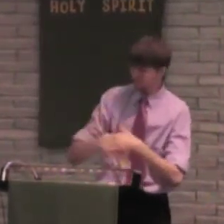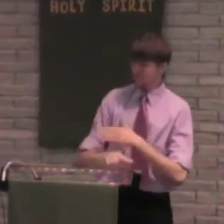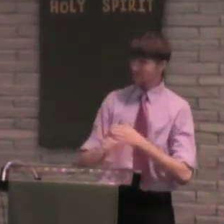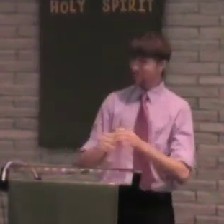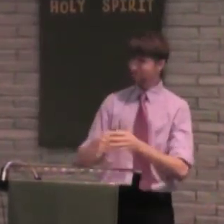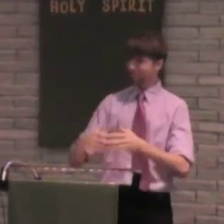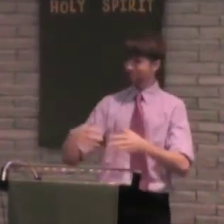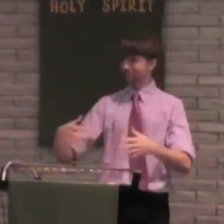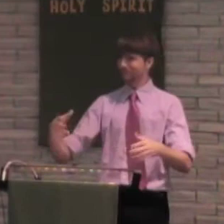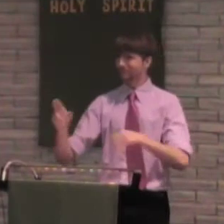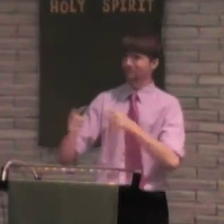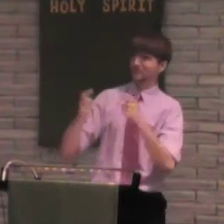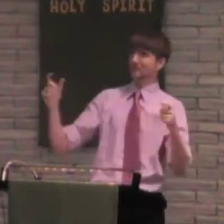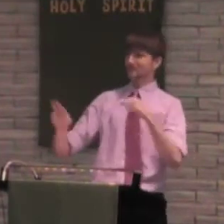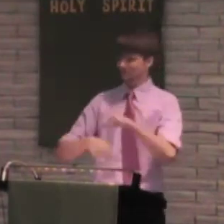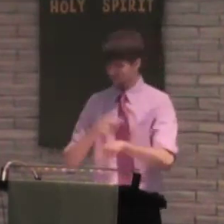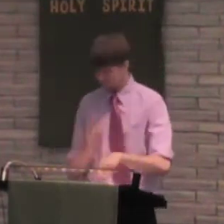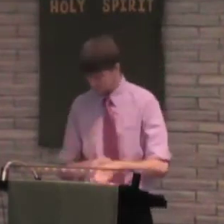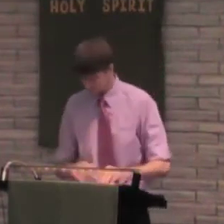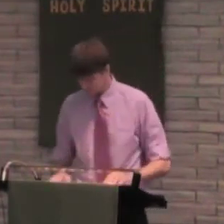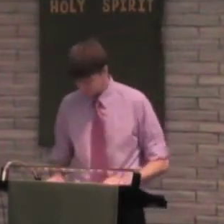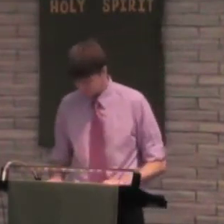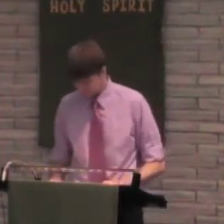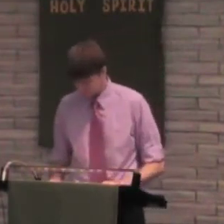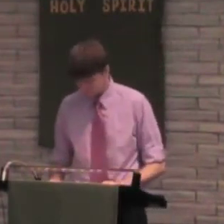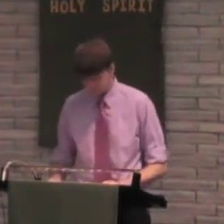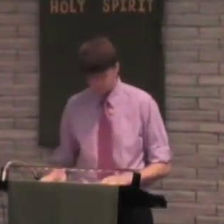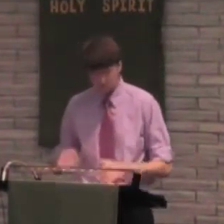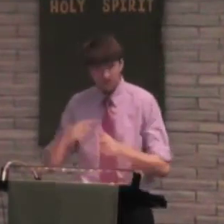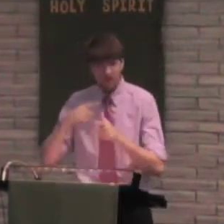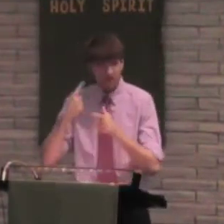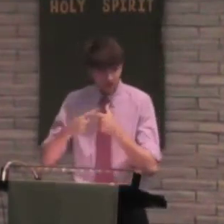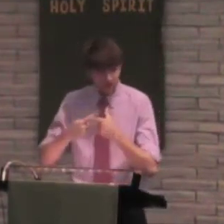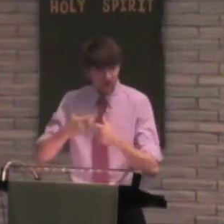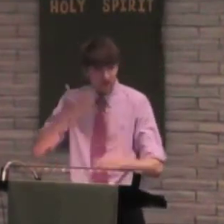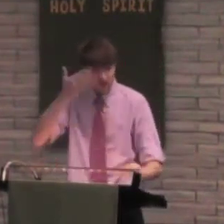That's his only son who's supposed to grow this big nation.